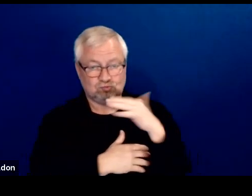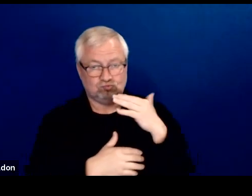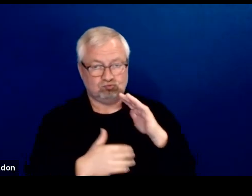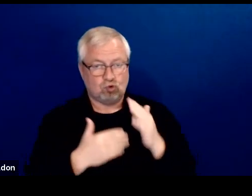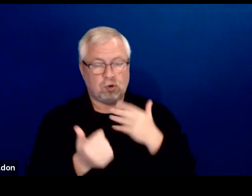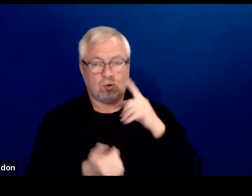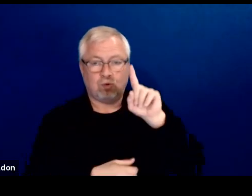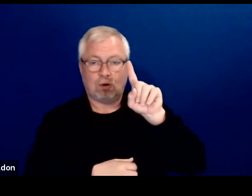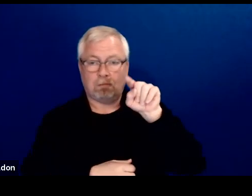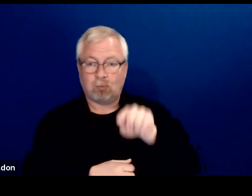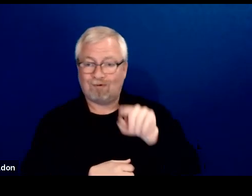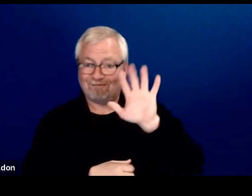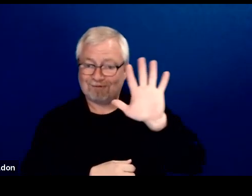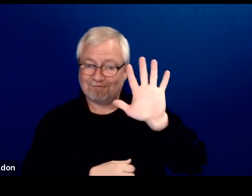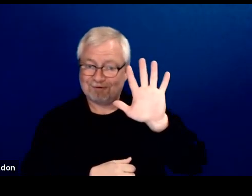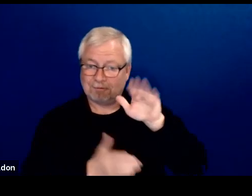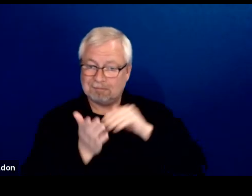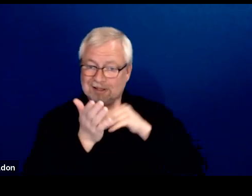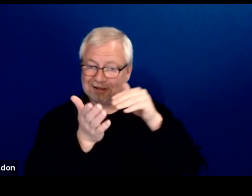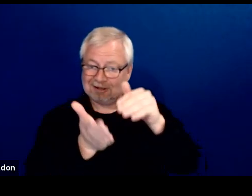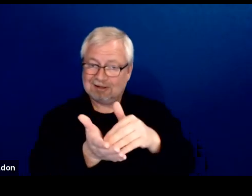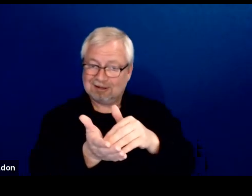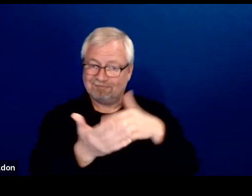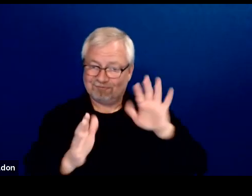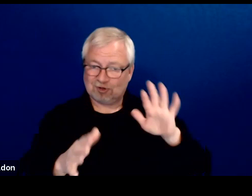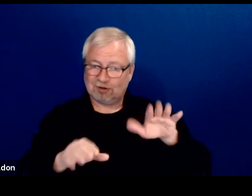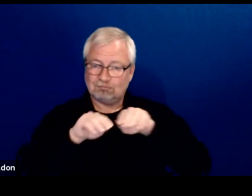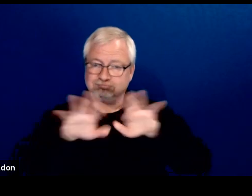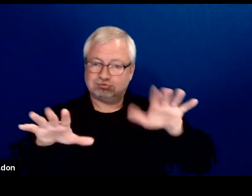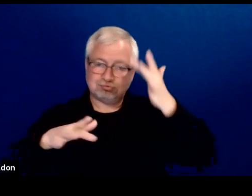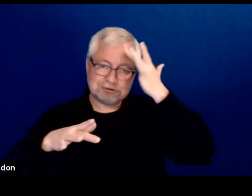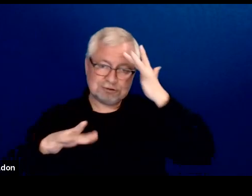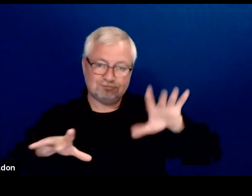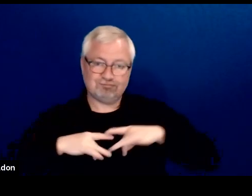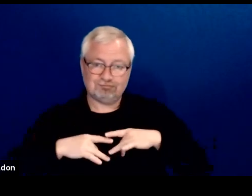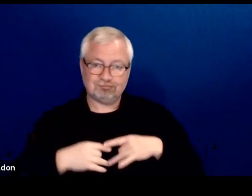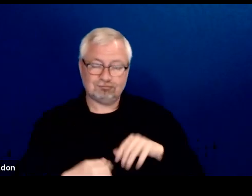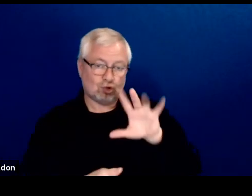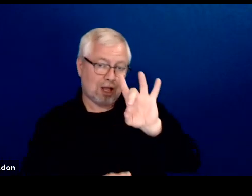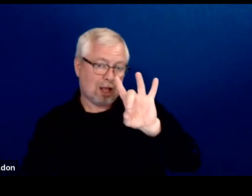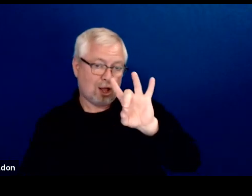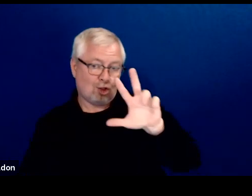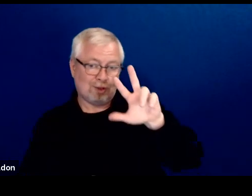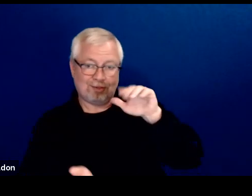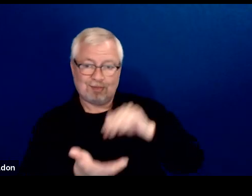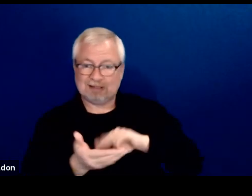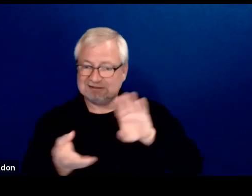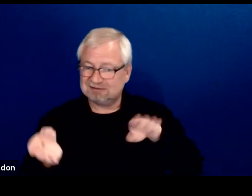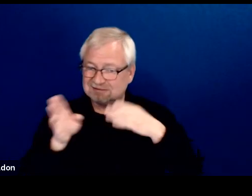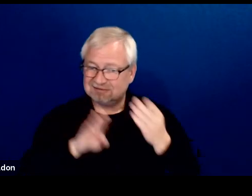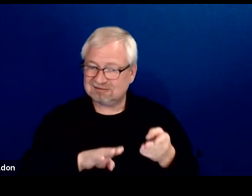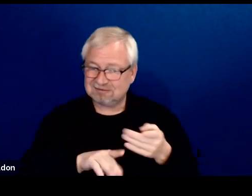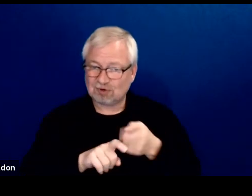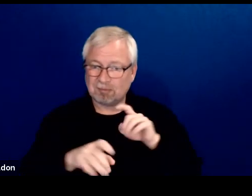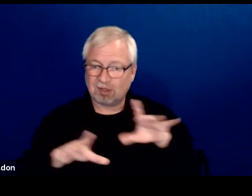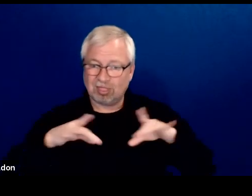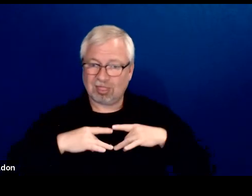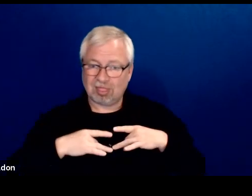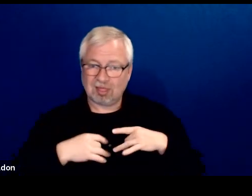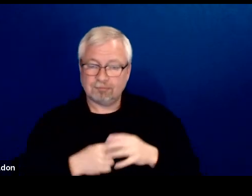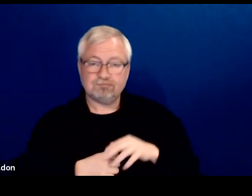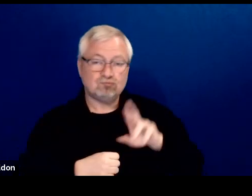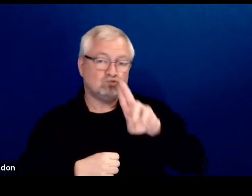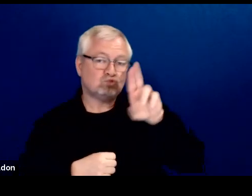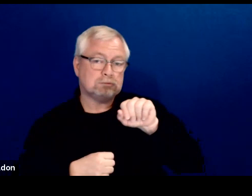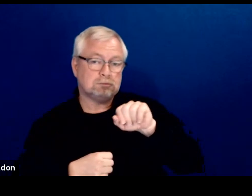and 83,000 deaths. The United States was reporting just almost exactly 400,000 confirmed cases